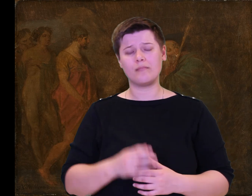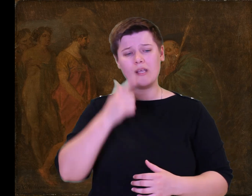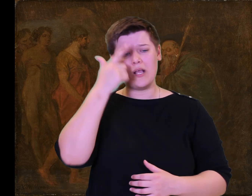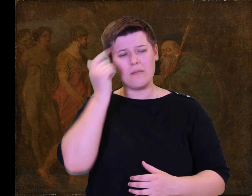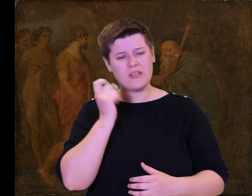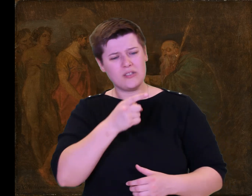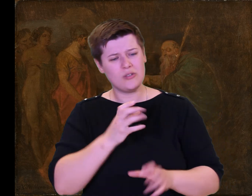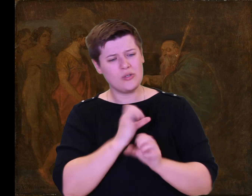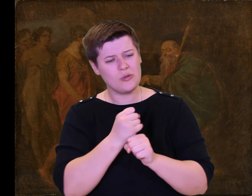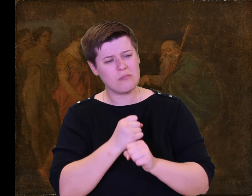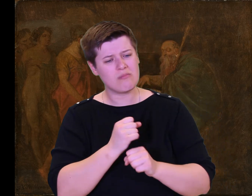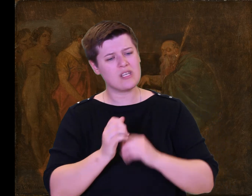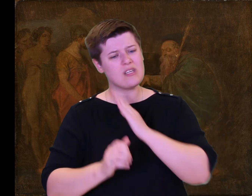joy?